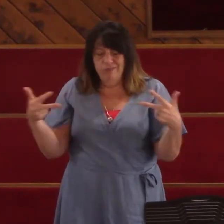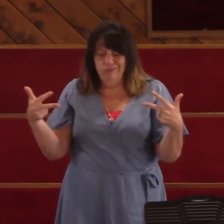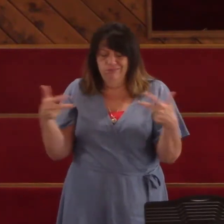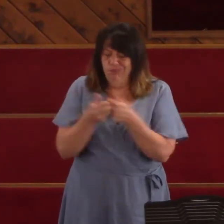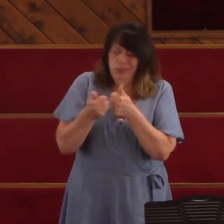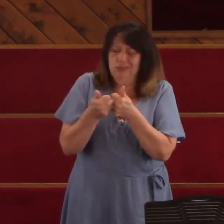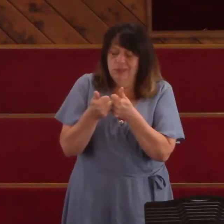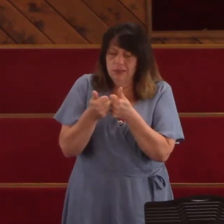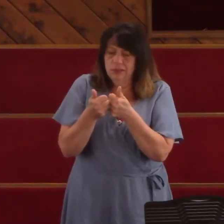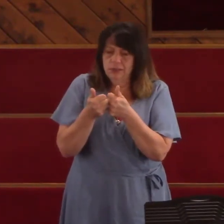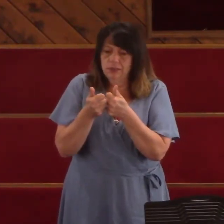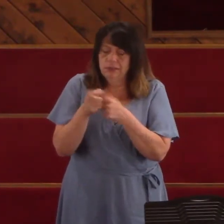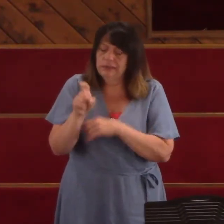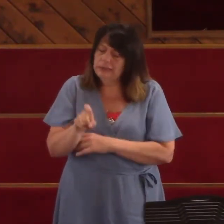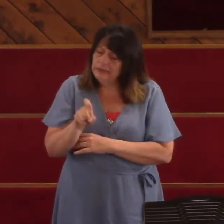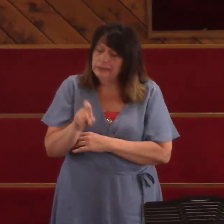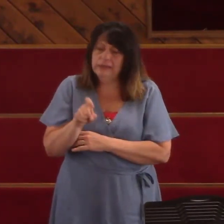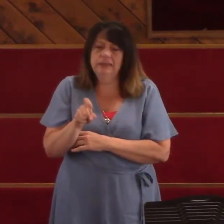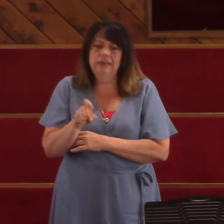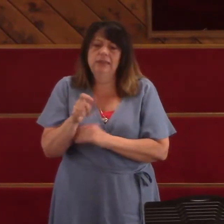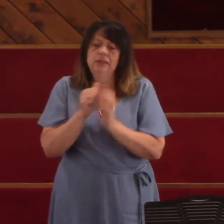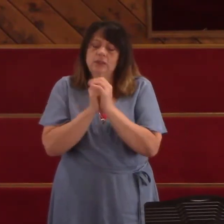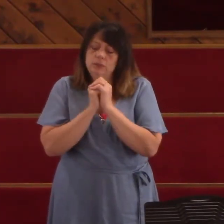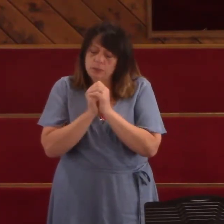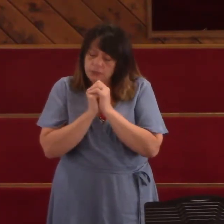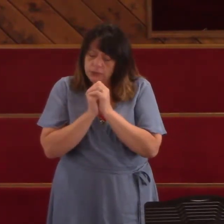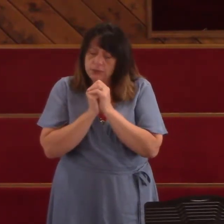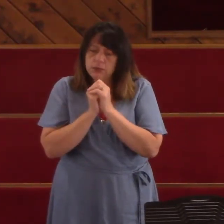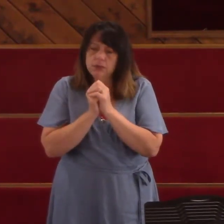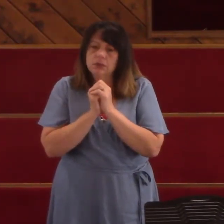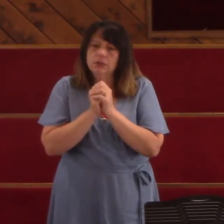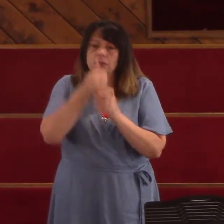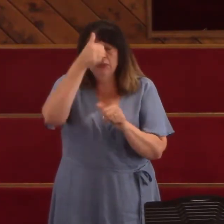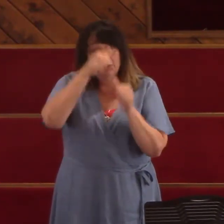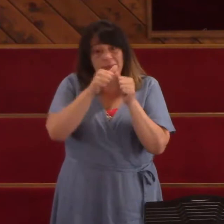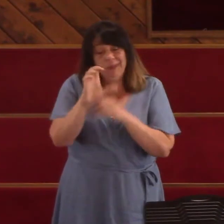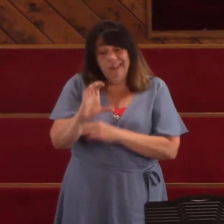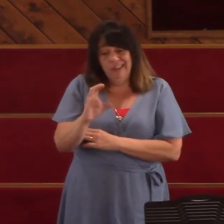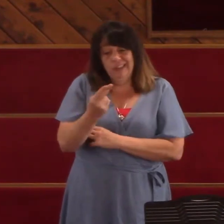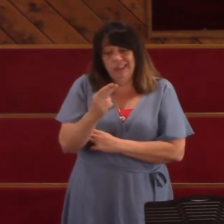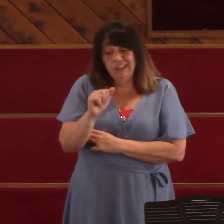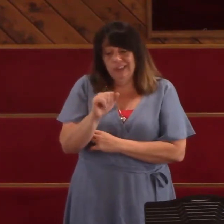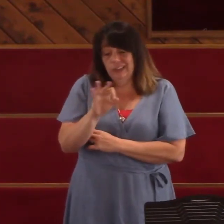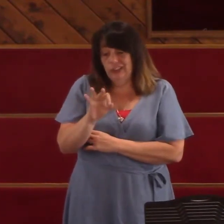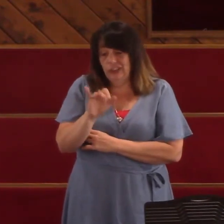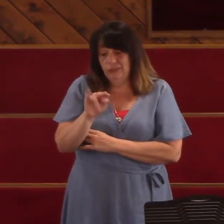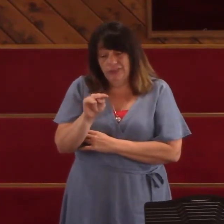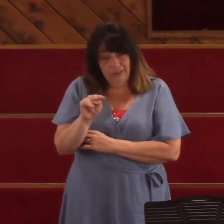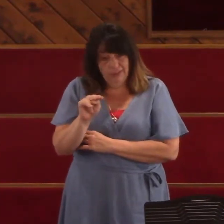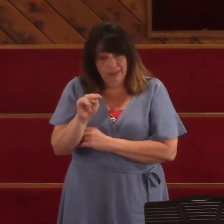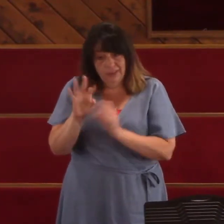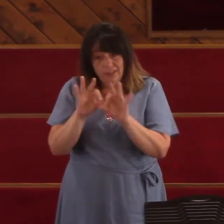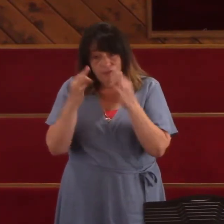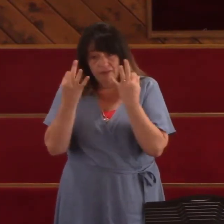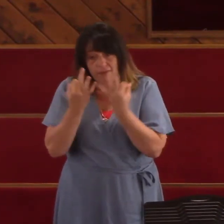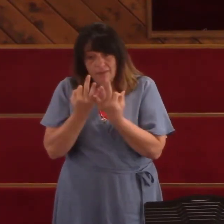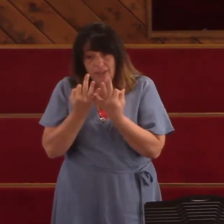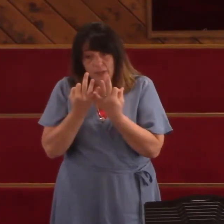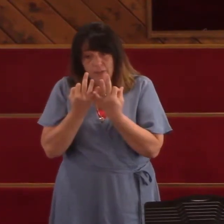remember the Chafin family, Brother Wes Chafin, his wife